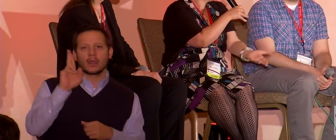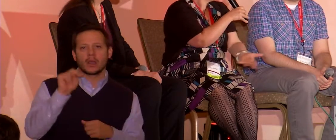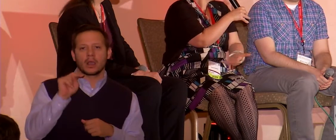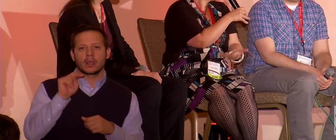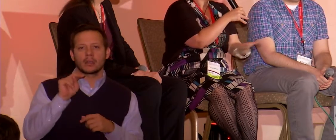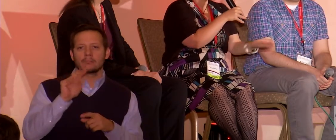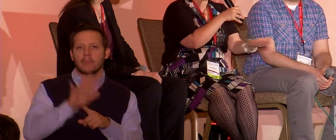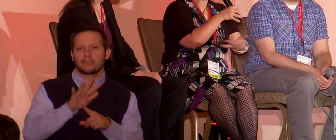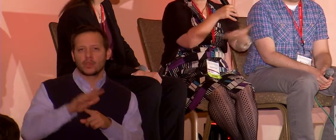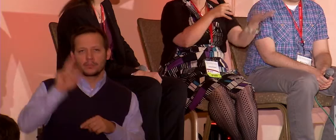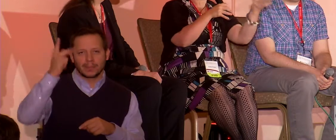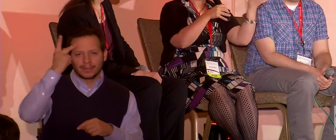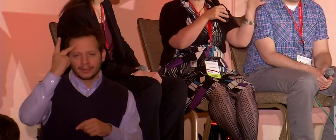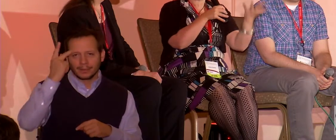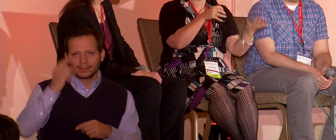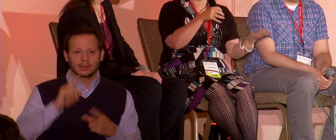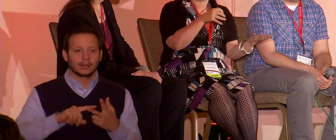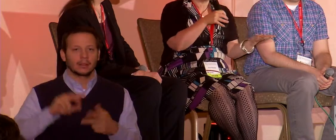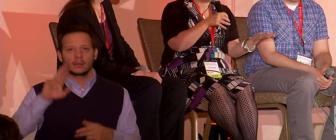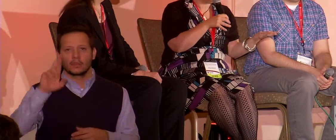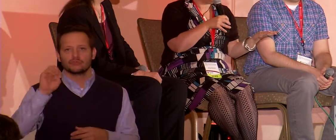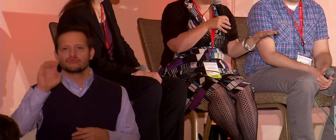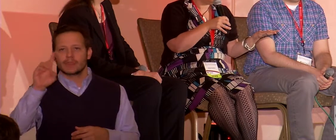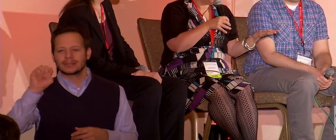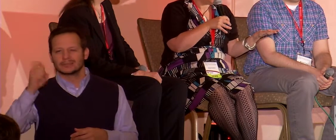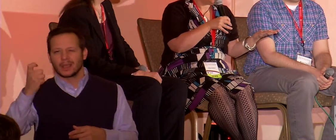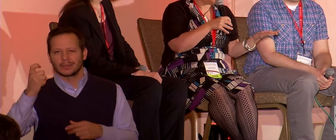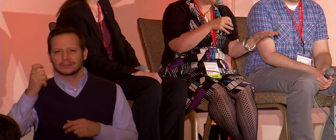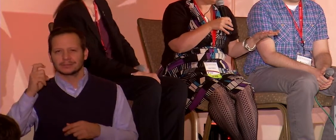political positions, you know, Red Sox fans, whatever.